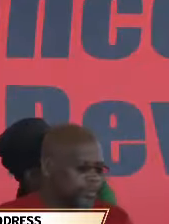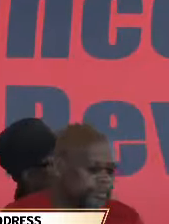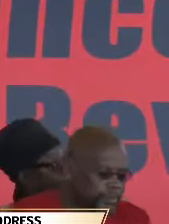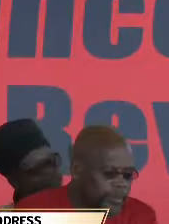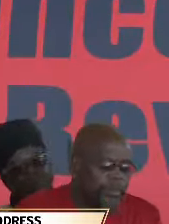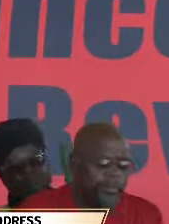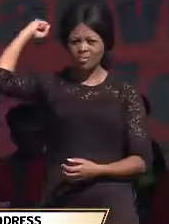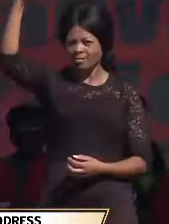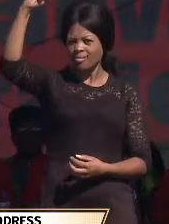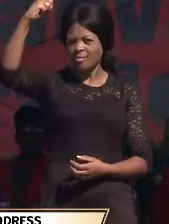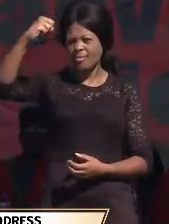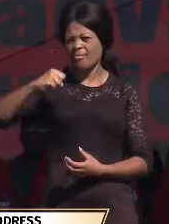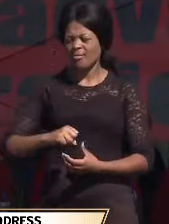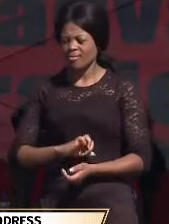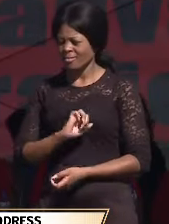Amandla!